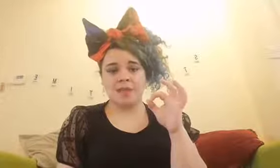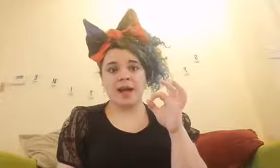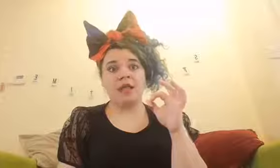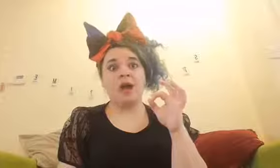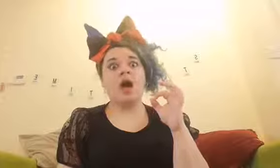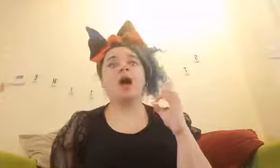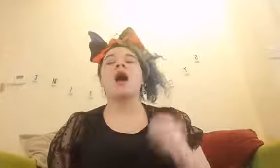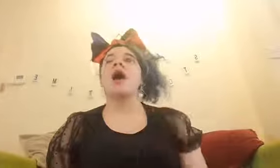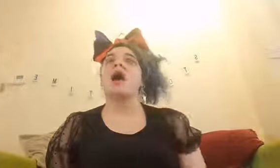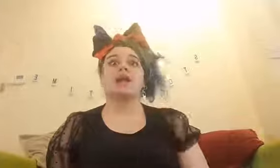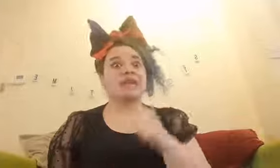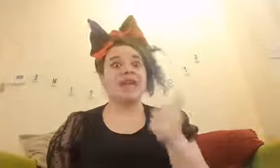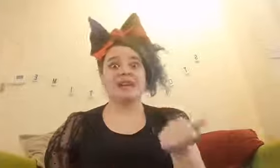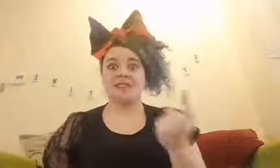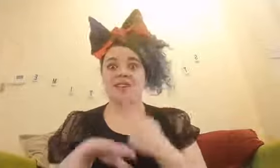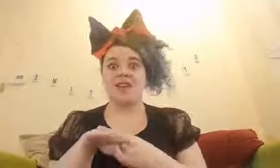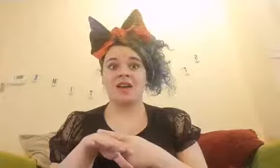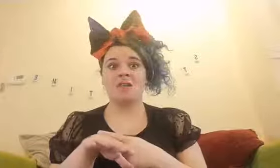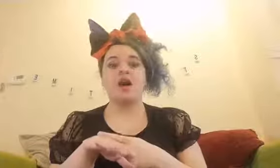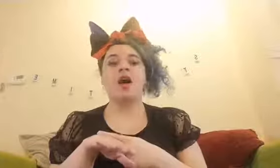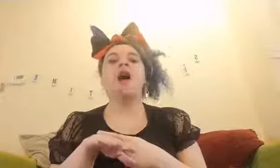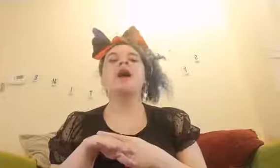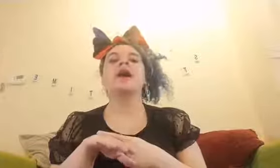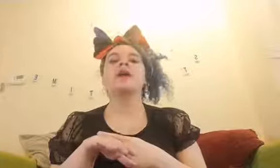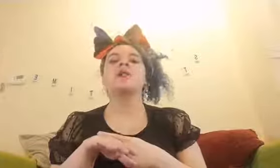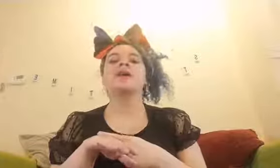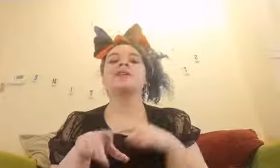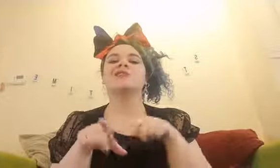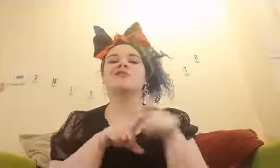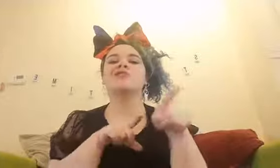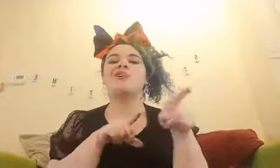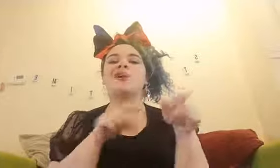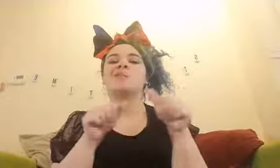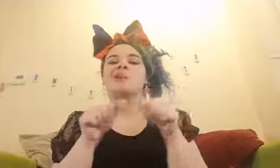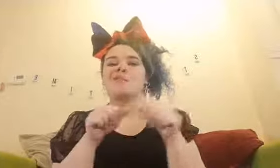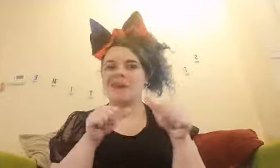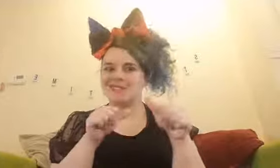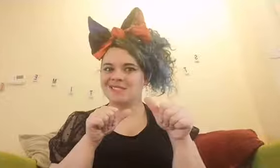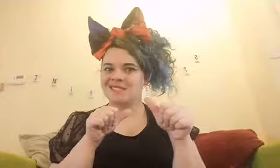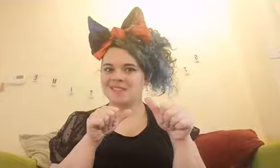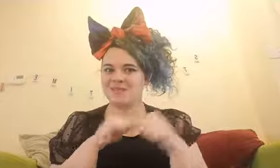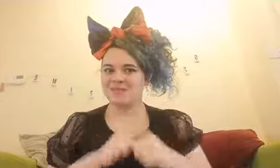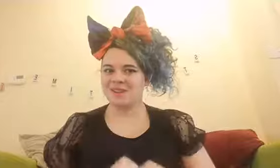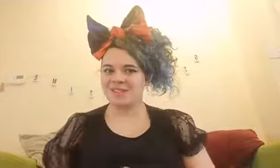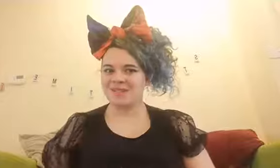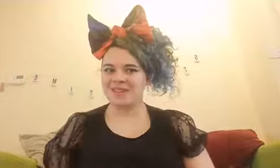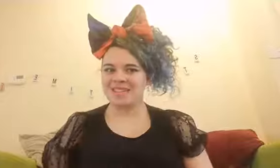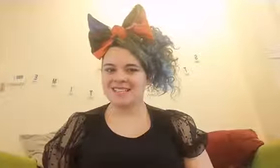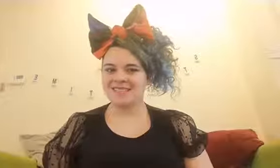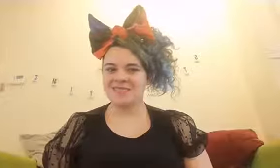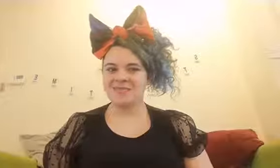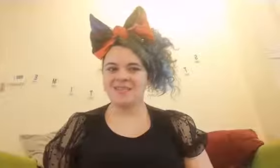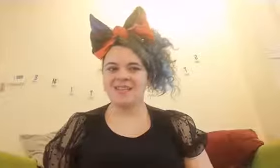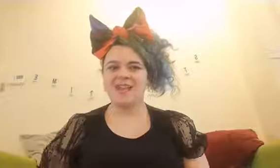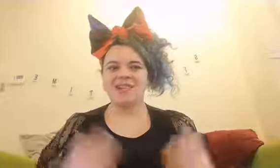well. Next time I will try my best for it to be something that